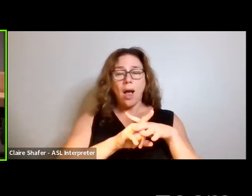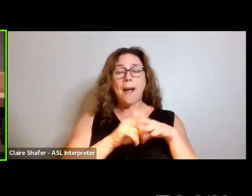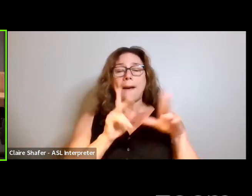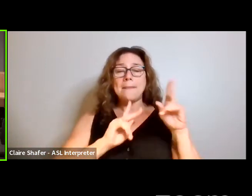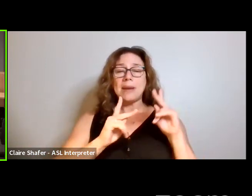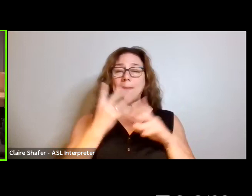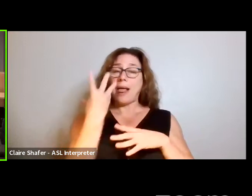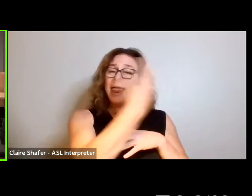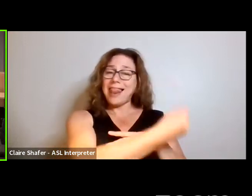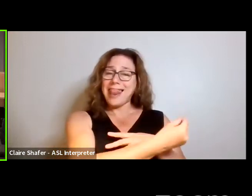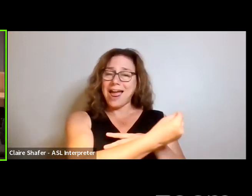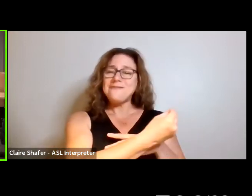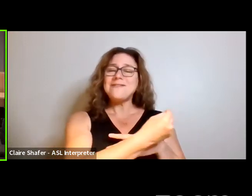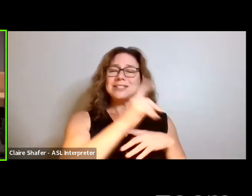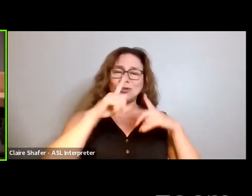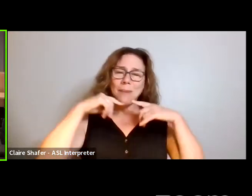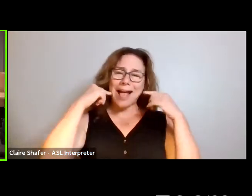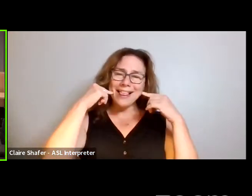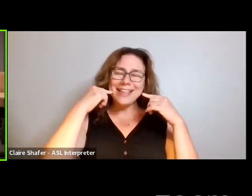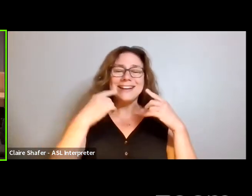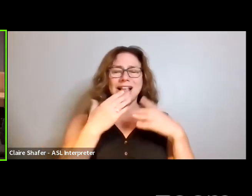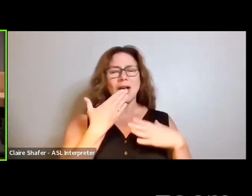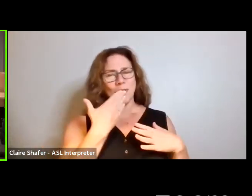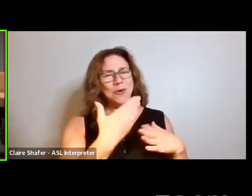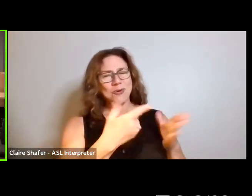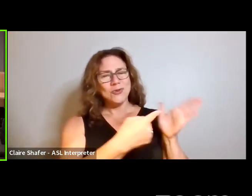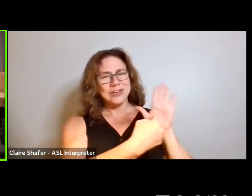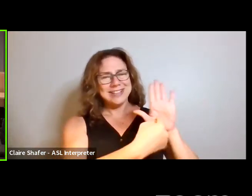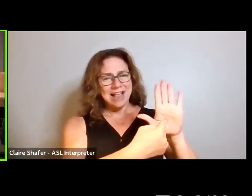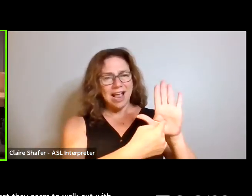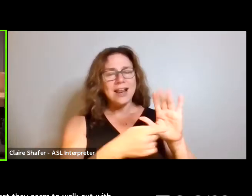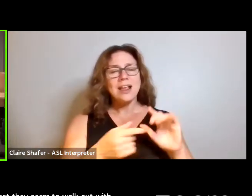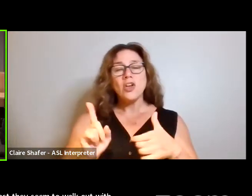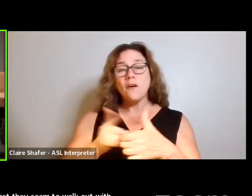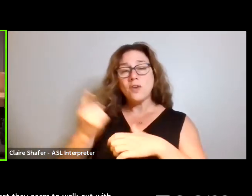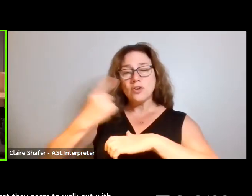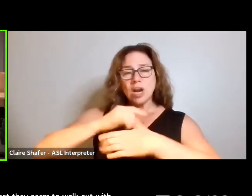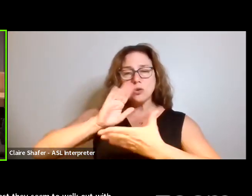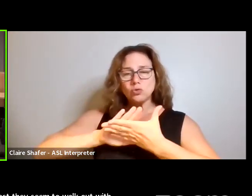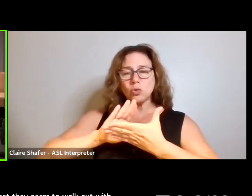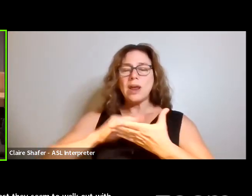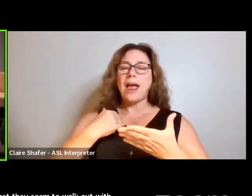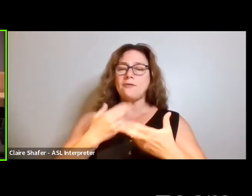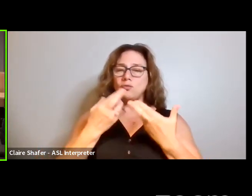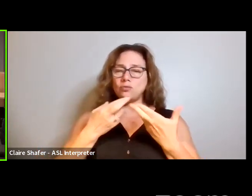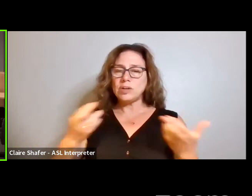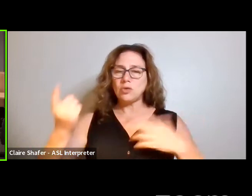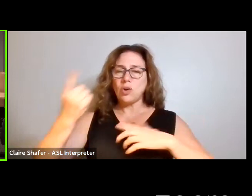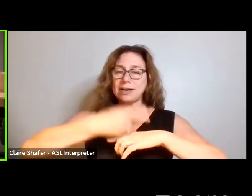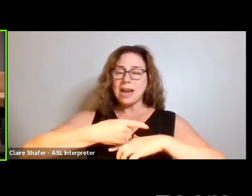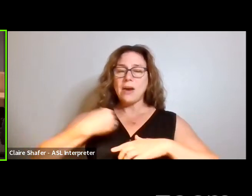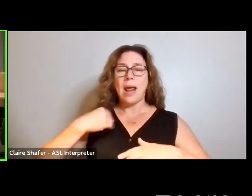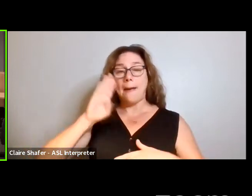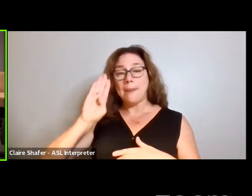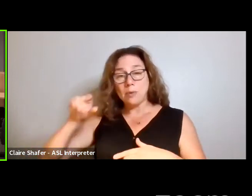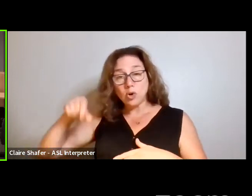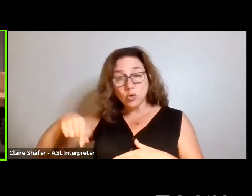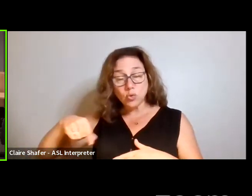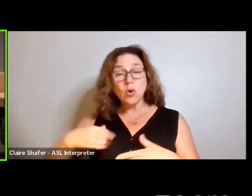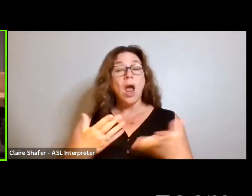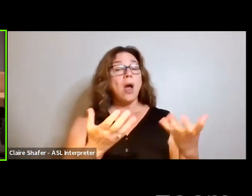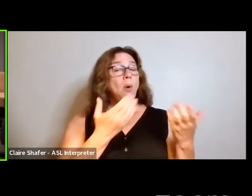which is always a good sign. And then on our first day of school, we did a resource day, and we had a barbecue. And I want to